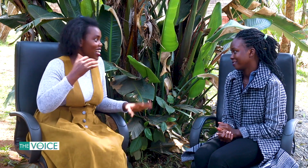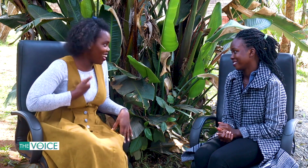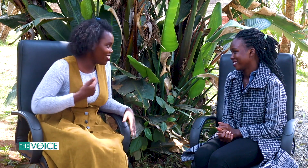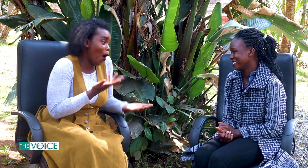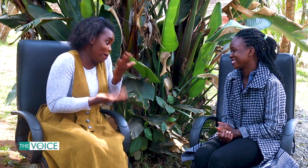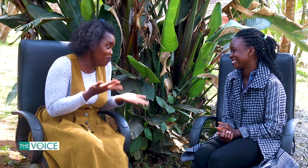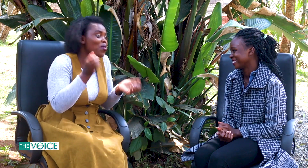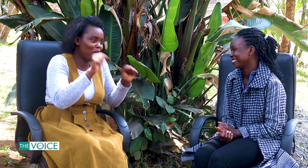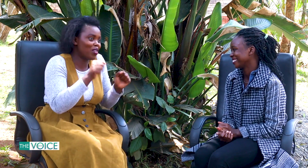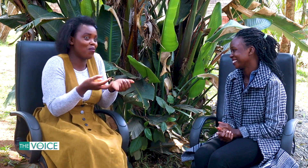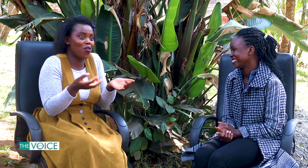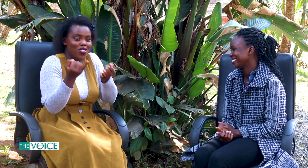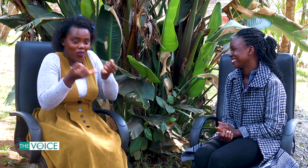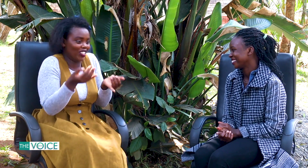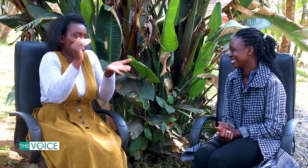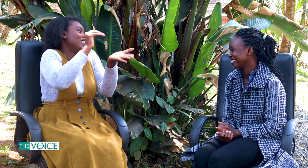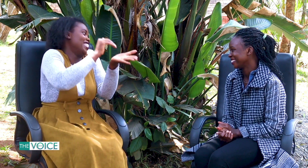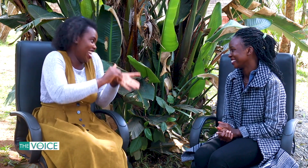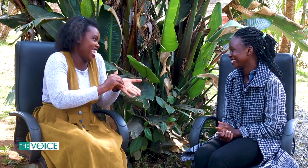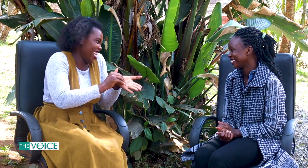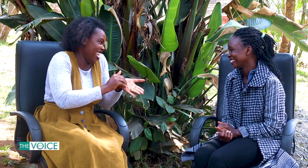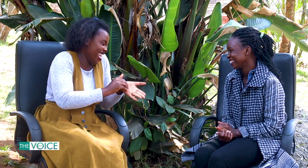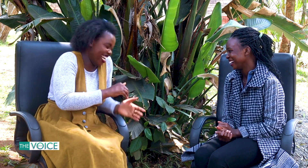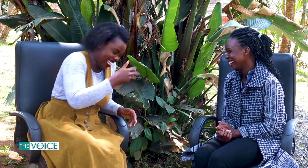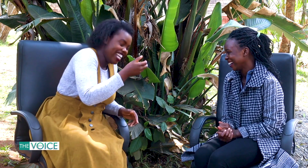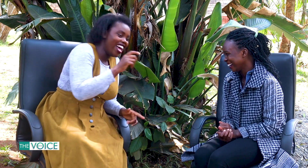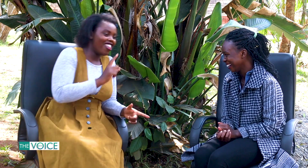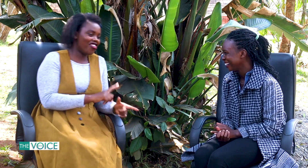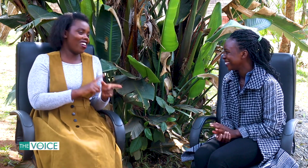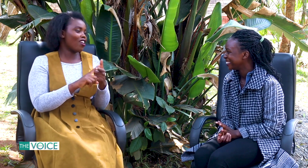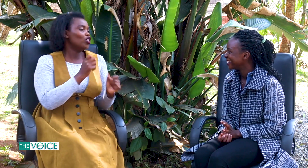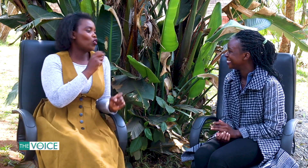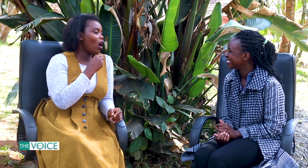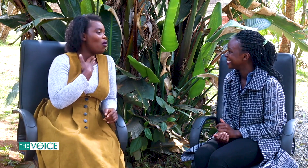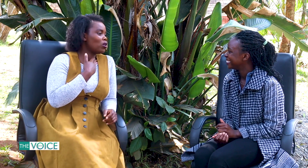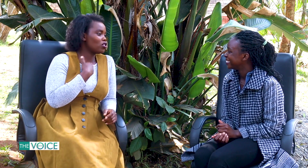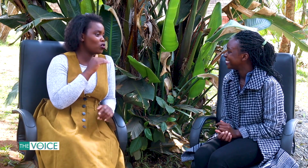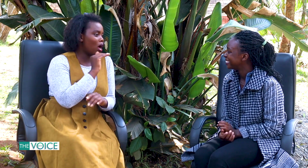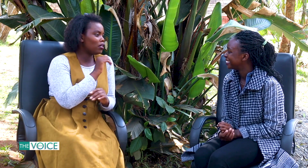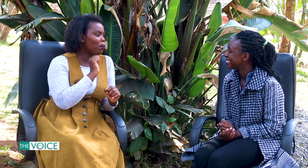at a Girls World network. Probably you're going to introduce yourself again, but